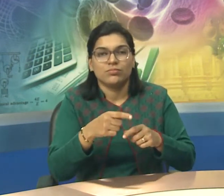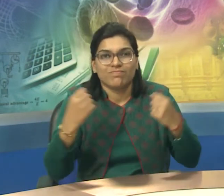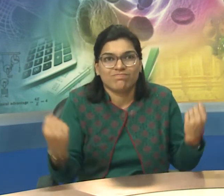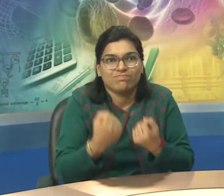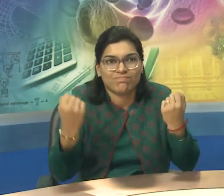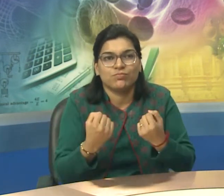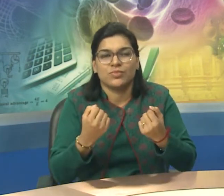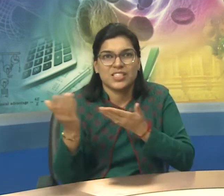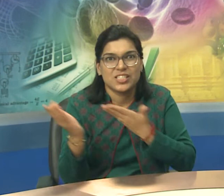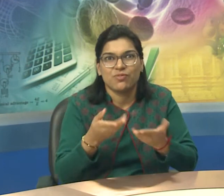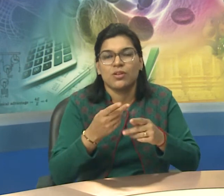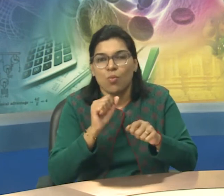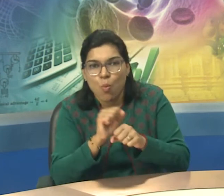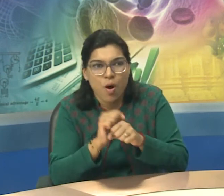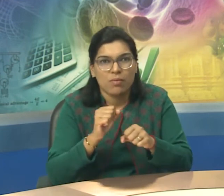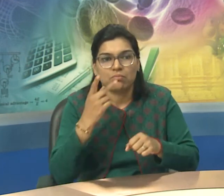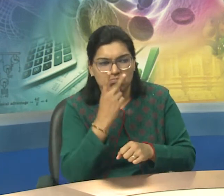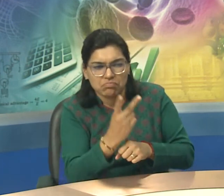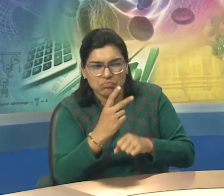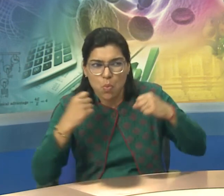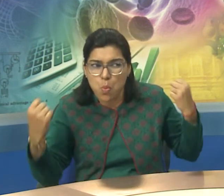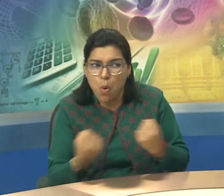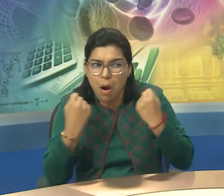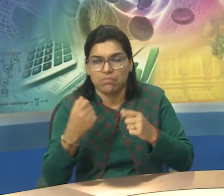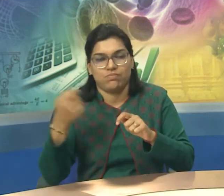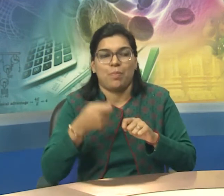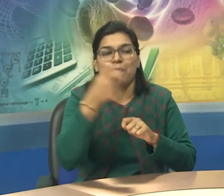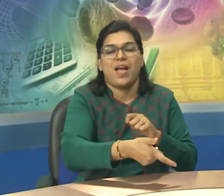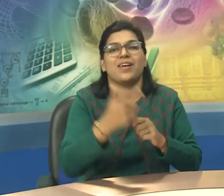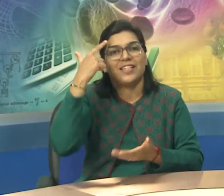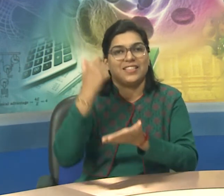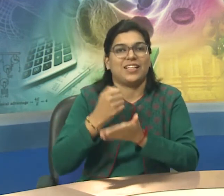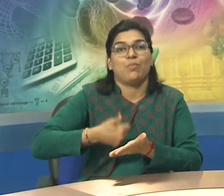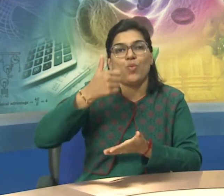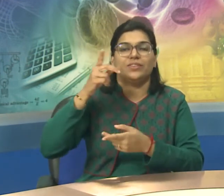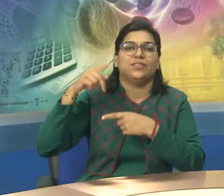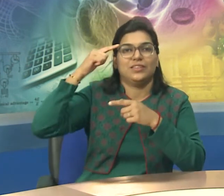Senior management decides what and where to invest in business.